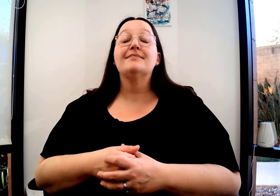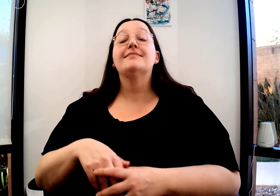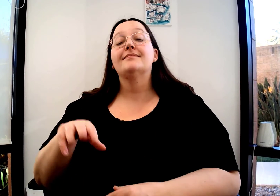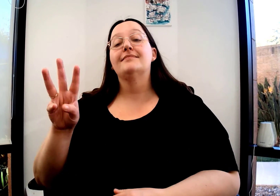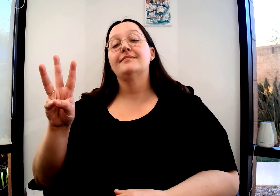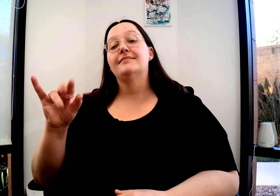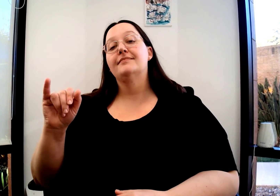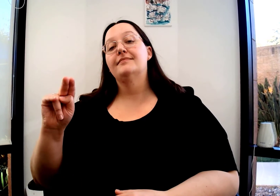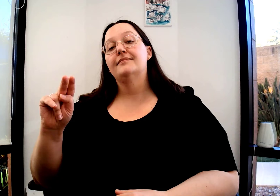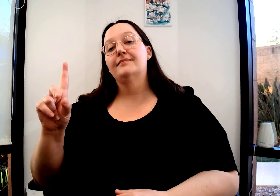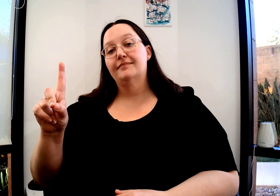them.